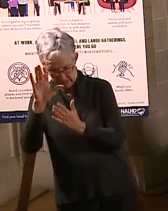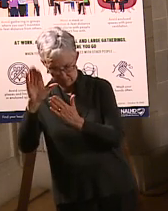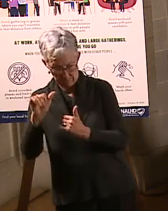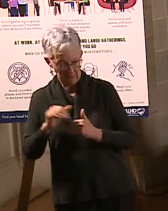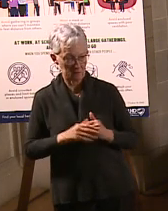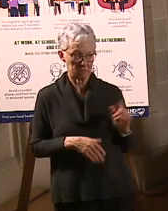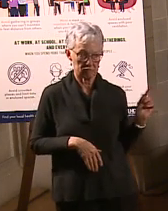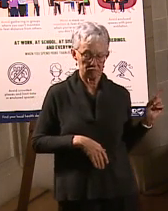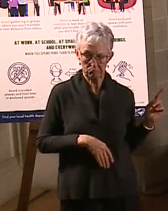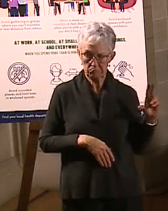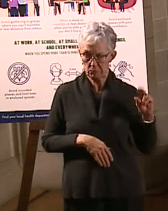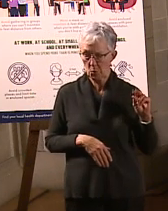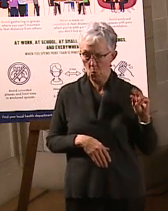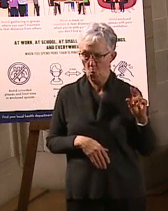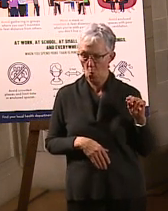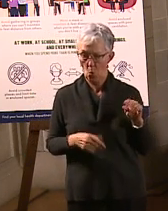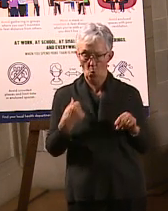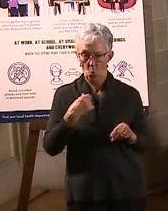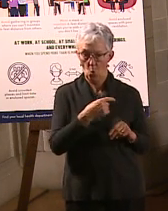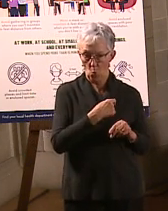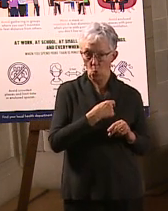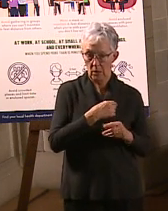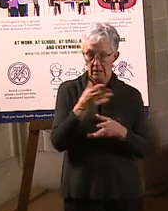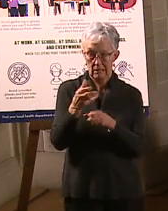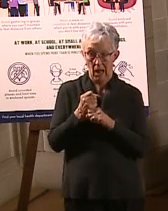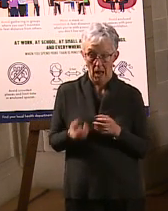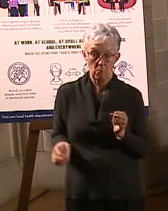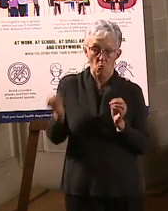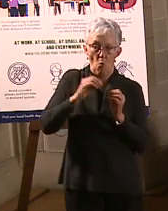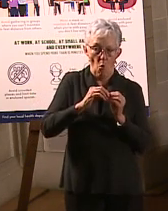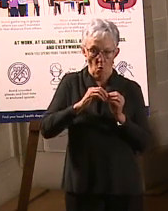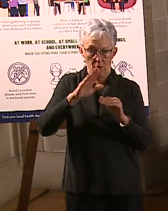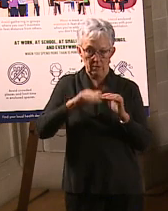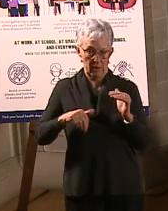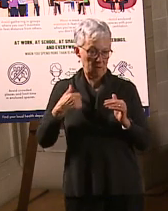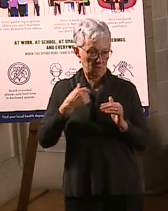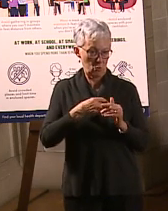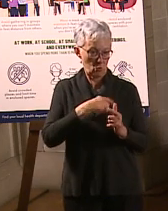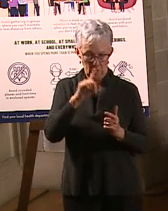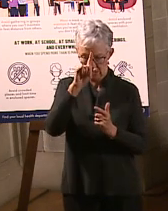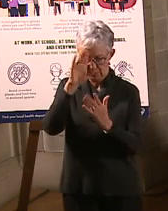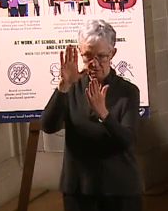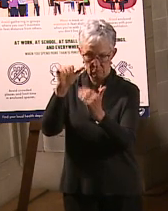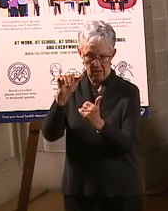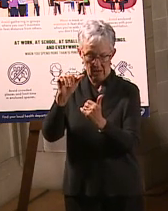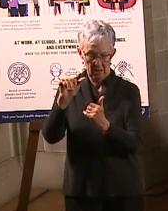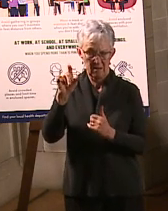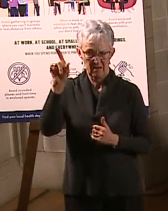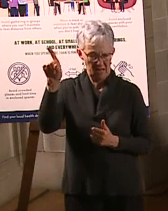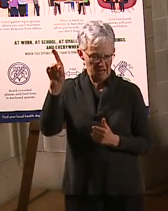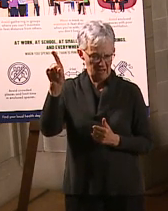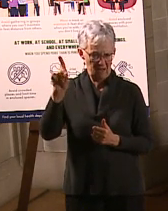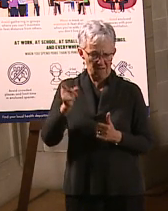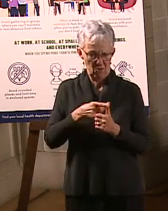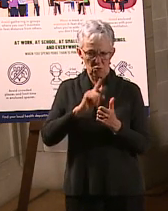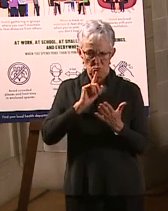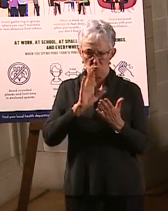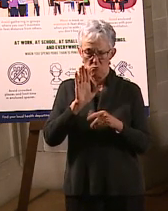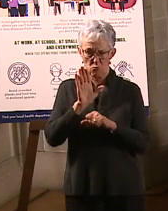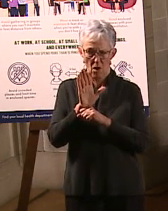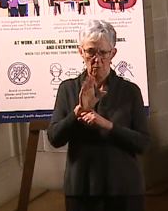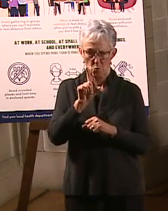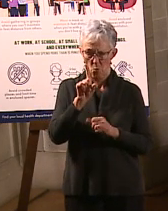receiving fewer doses. In fact, actually, we're receiving a few more doses of Moderna. I think originally we were promised 11,200 doses a week, and we're getting